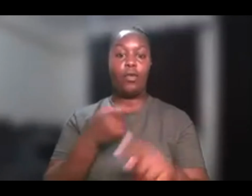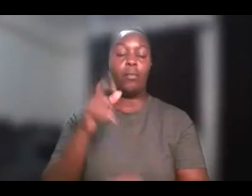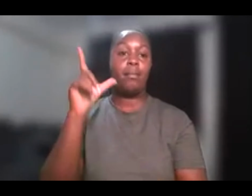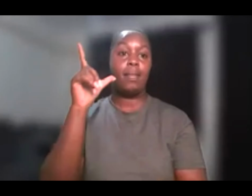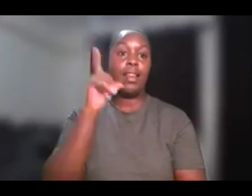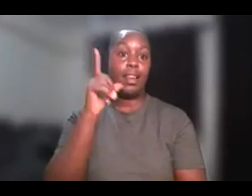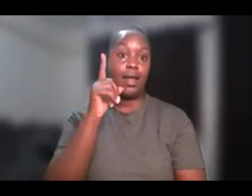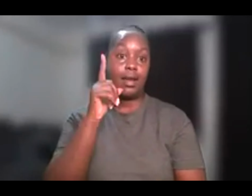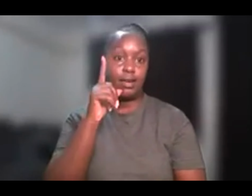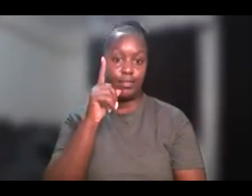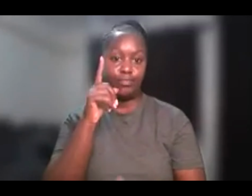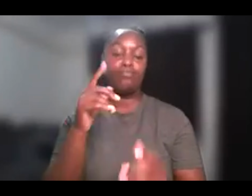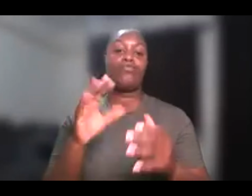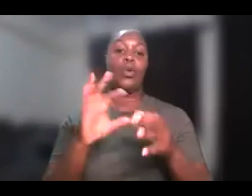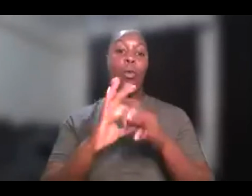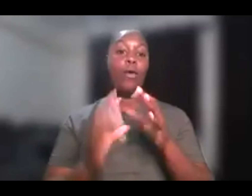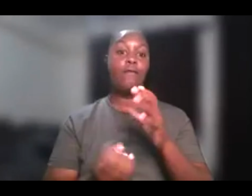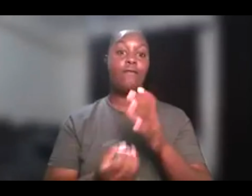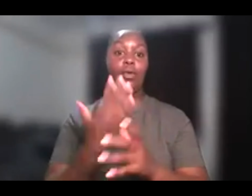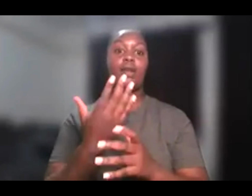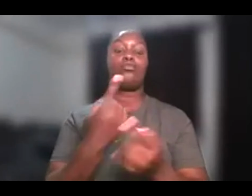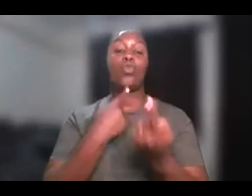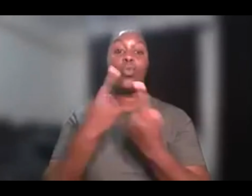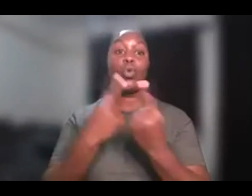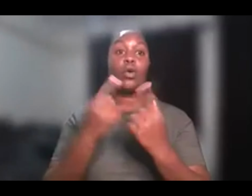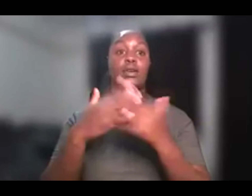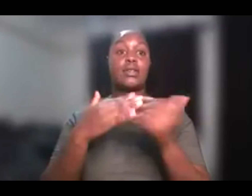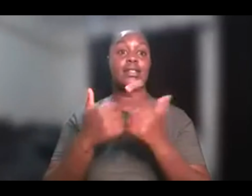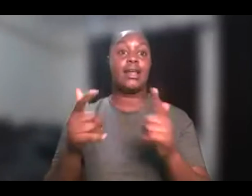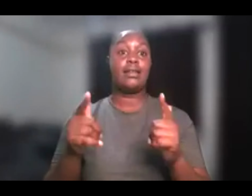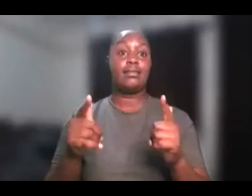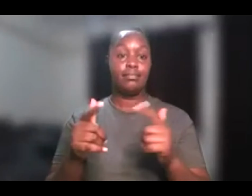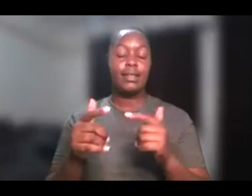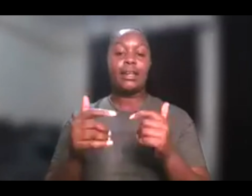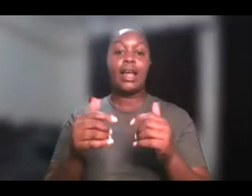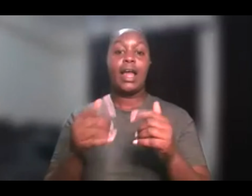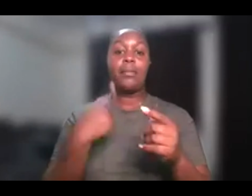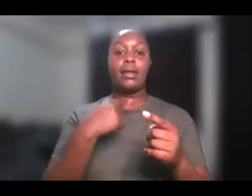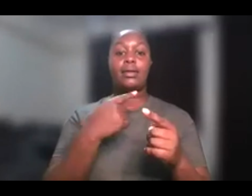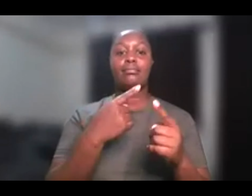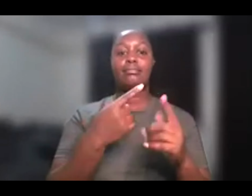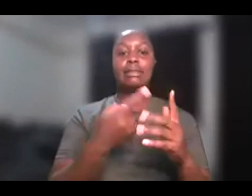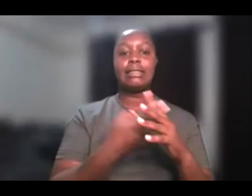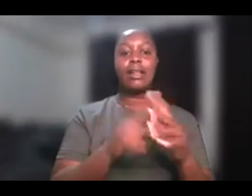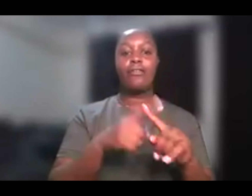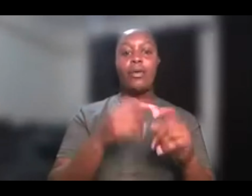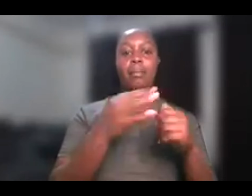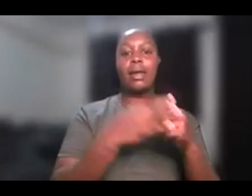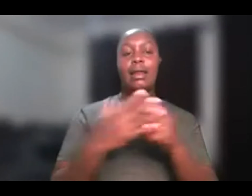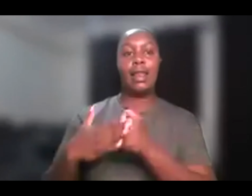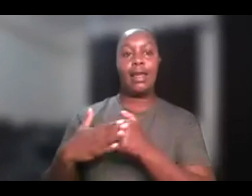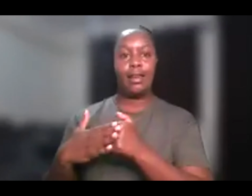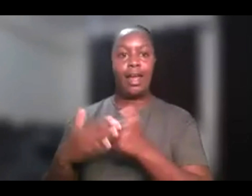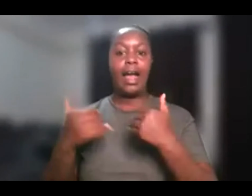CEO of TalkSign. Bit of context, at the age of 8 and 9, I had 3 friends who lived